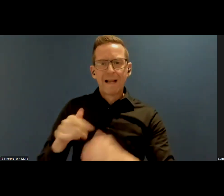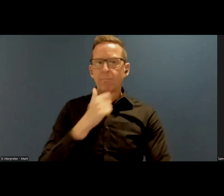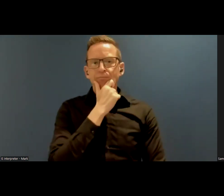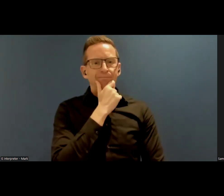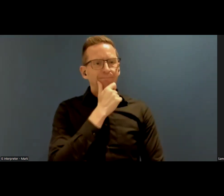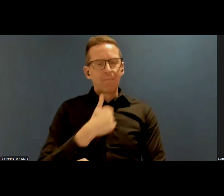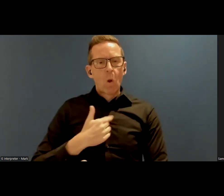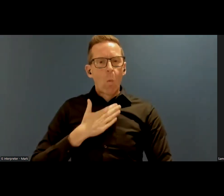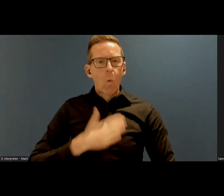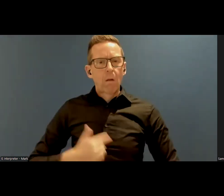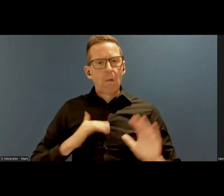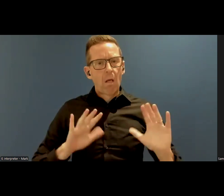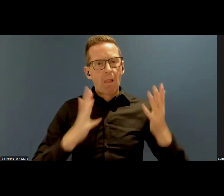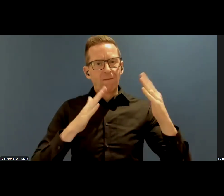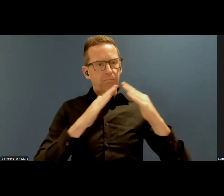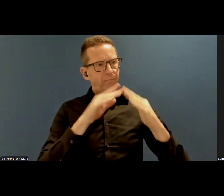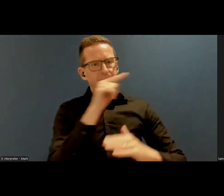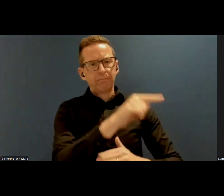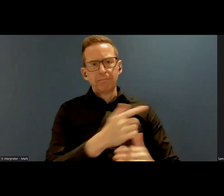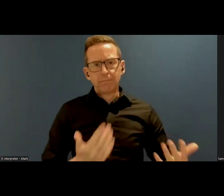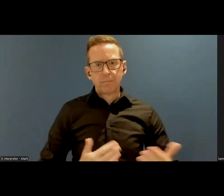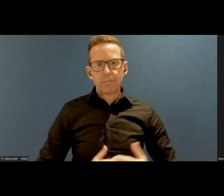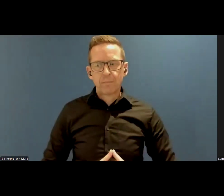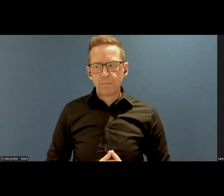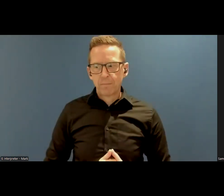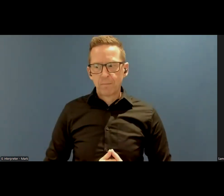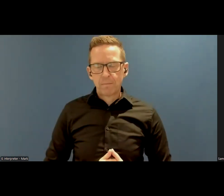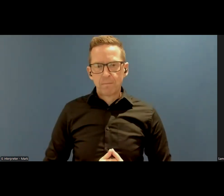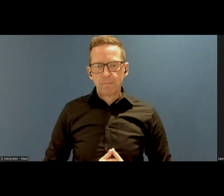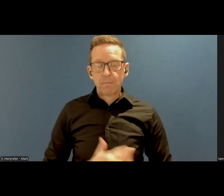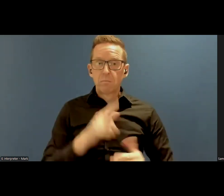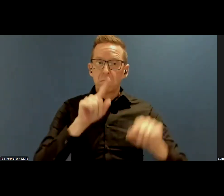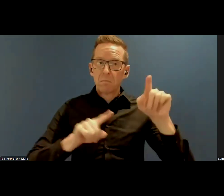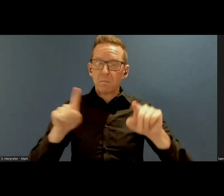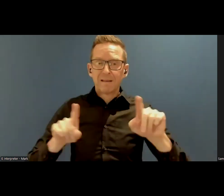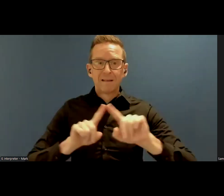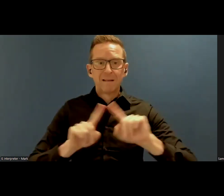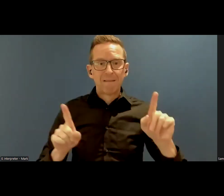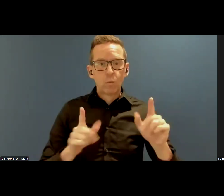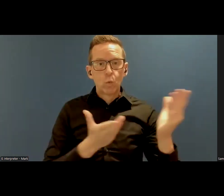And some of these preferred services could be access to